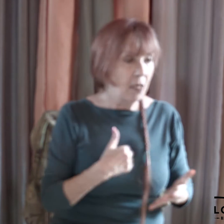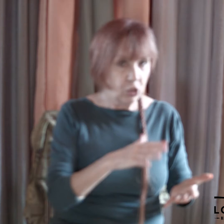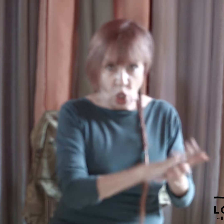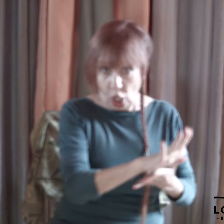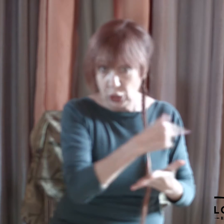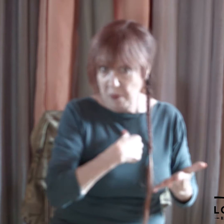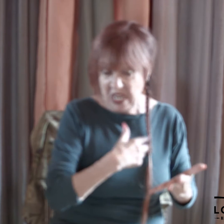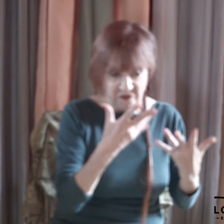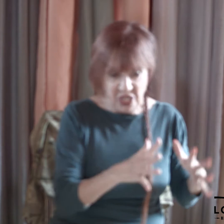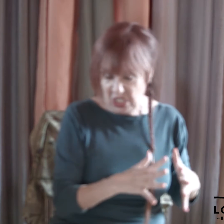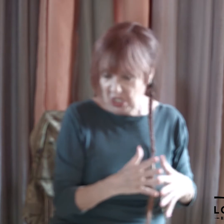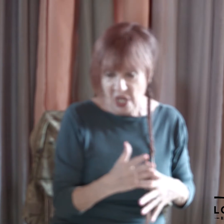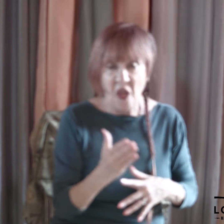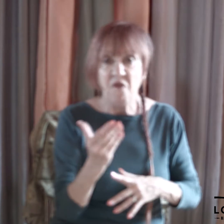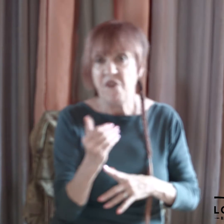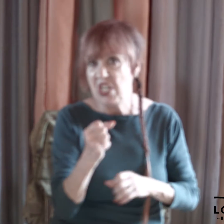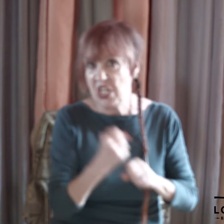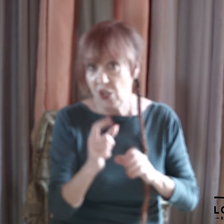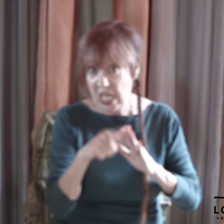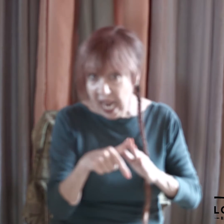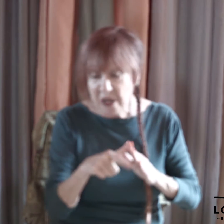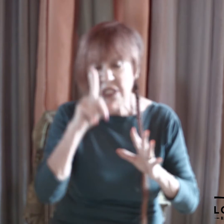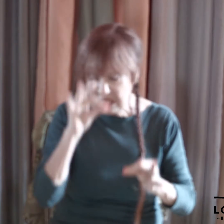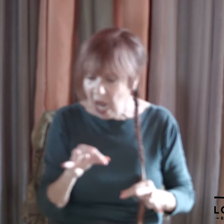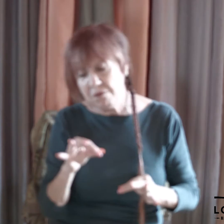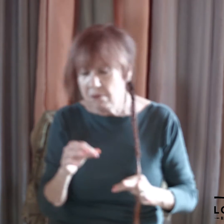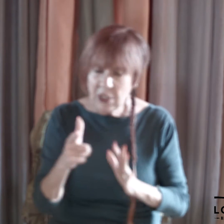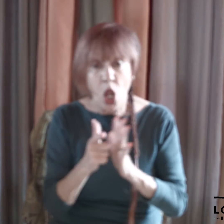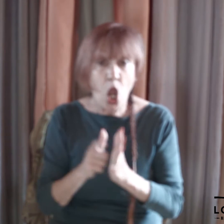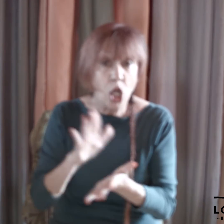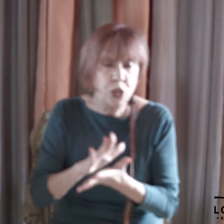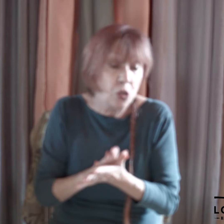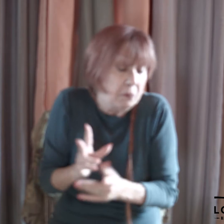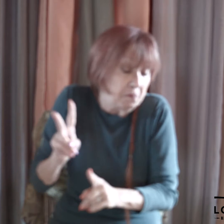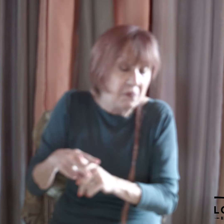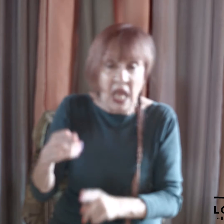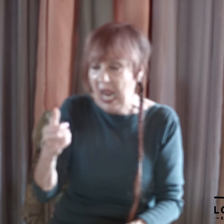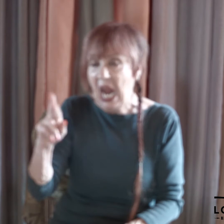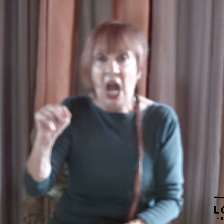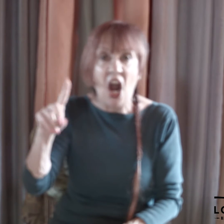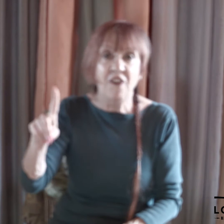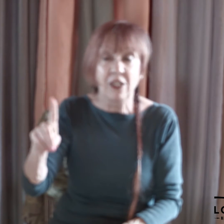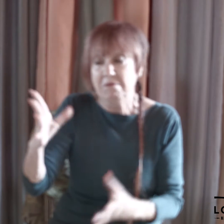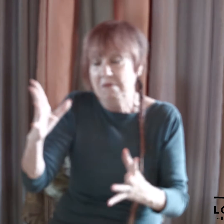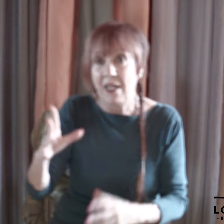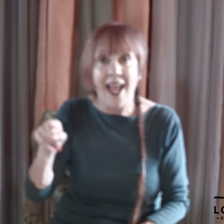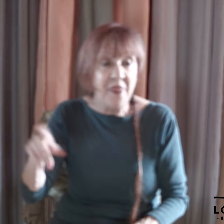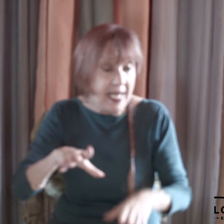college for about 15 years before I decided to go to law school and just applied to Harvard on a whim. And I think they may have accepted me